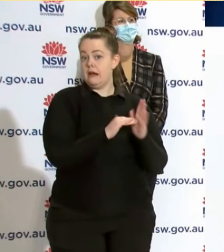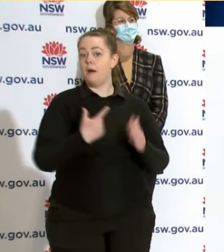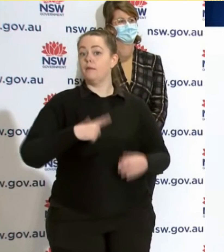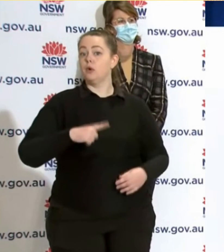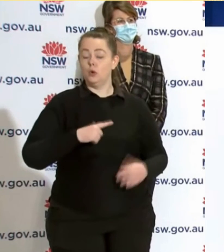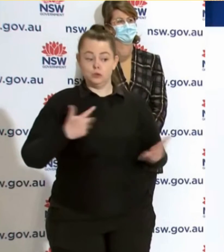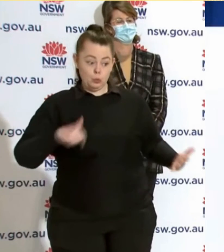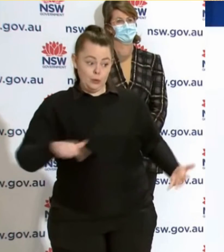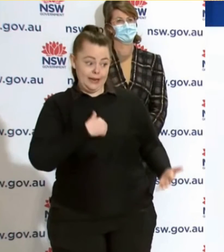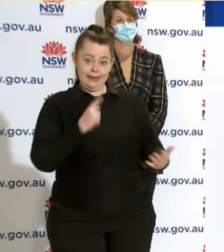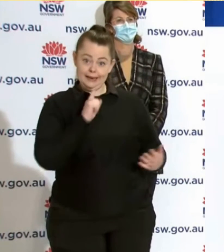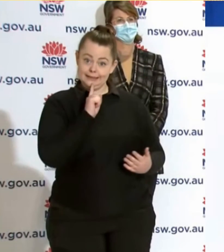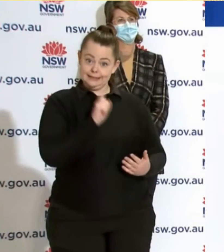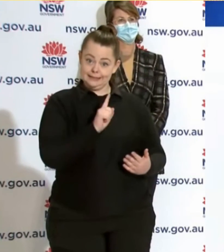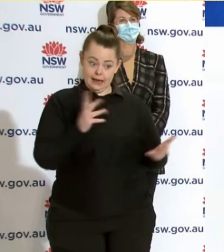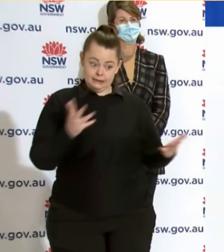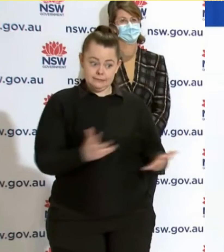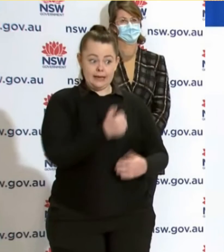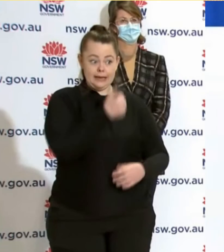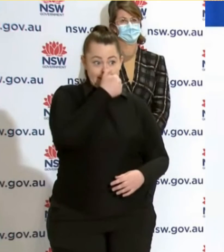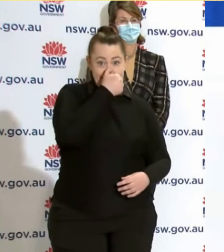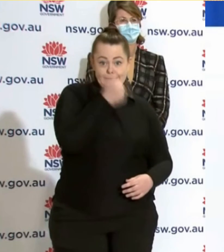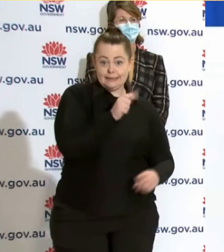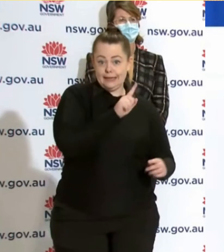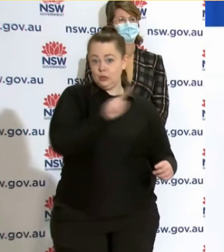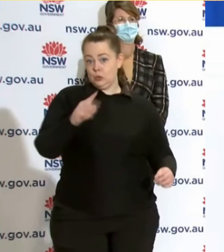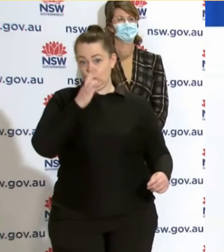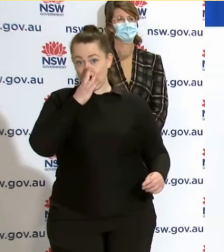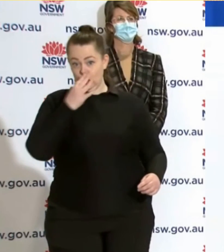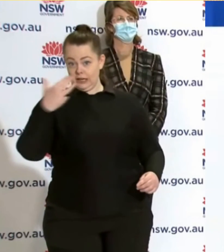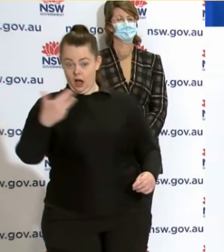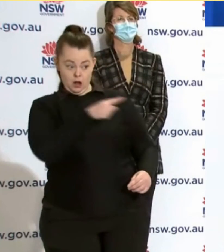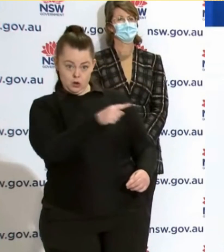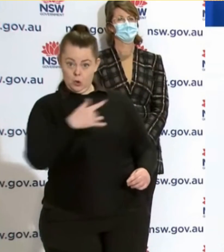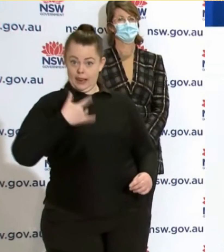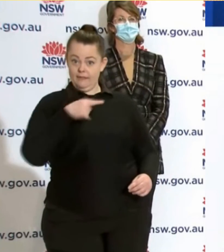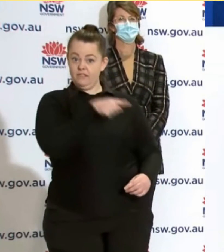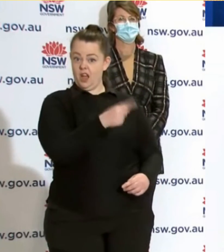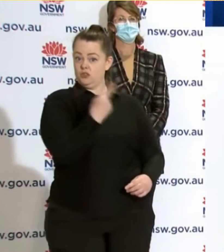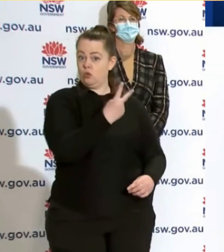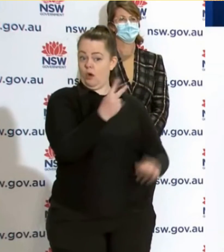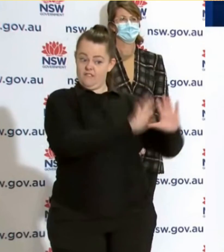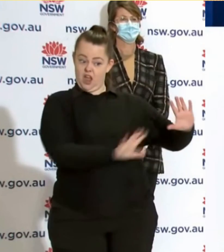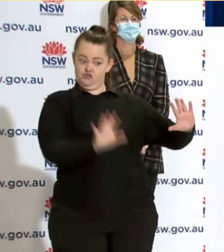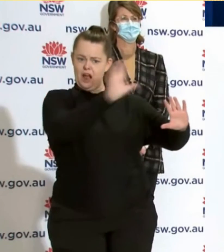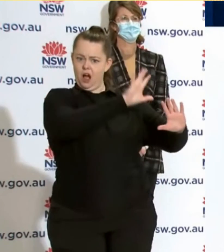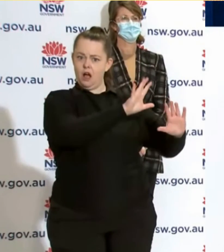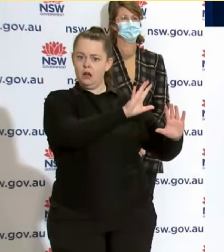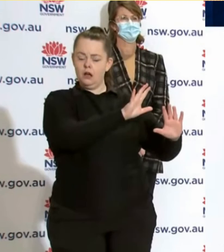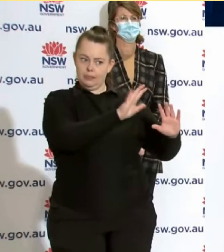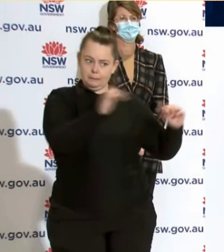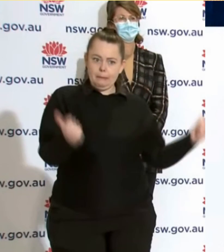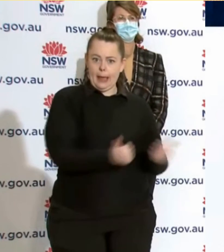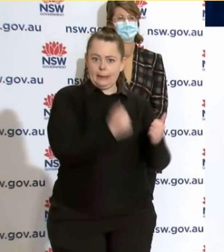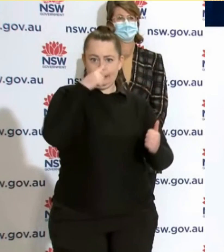to 39 who live in any of these 12 local government areas, which are densely populated local government